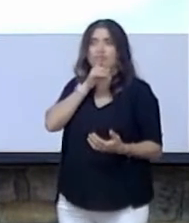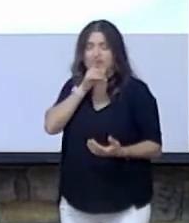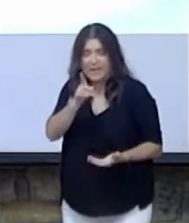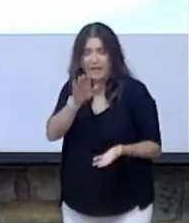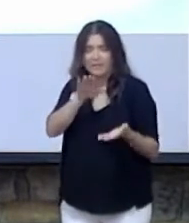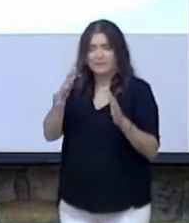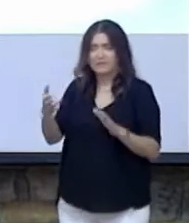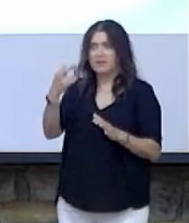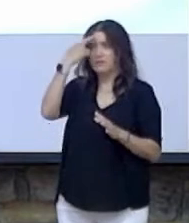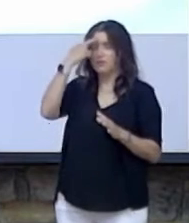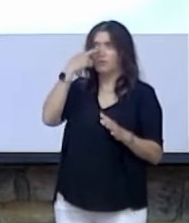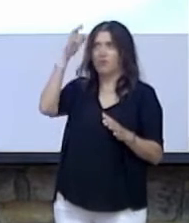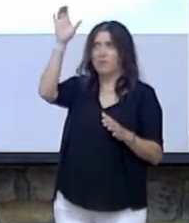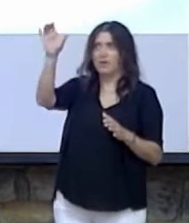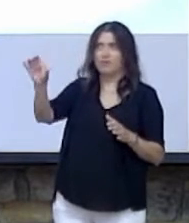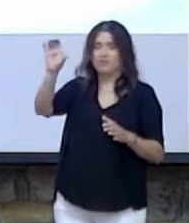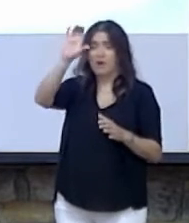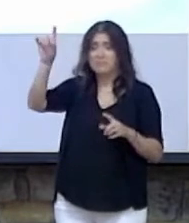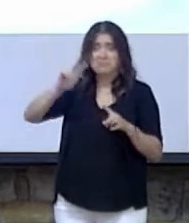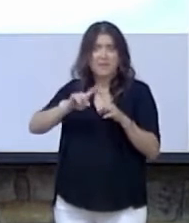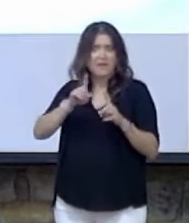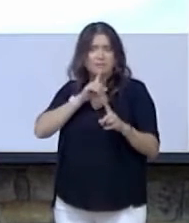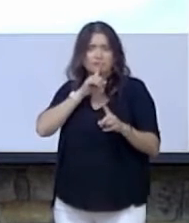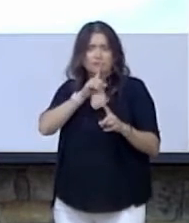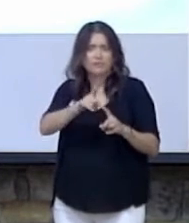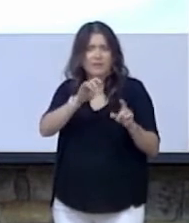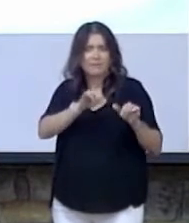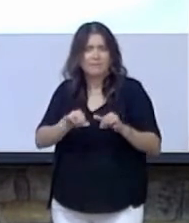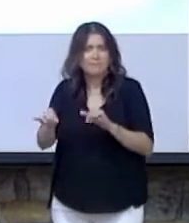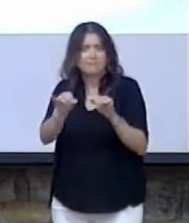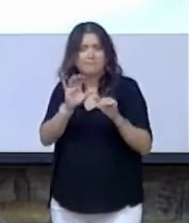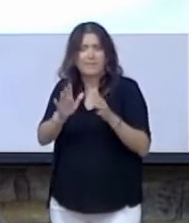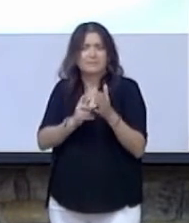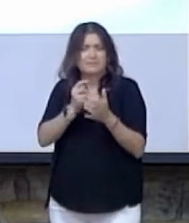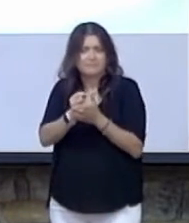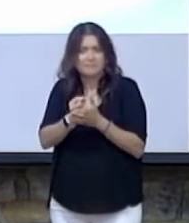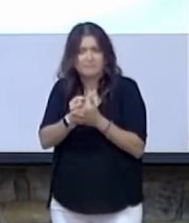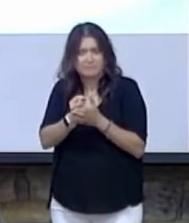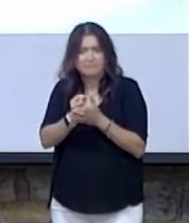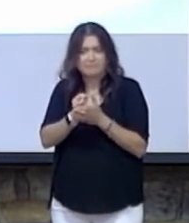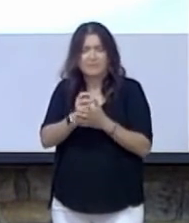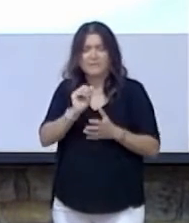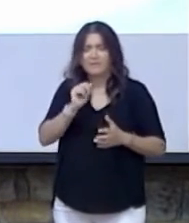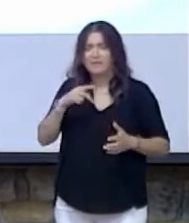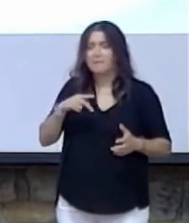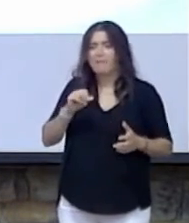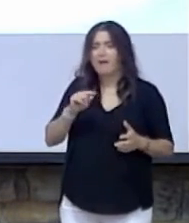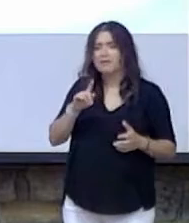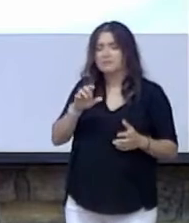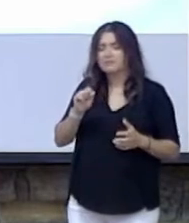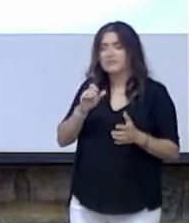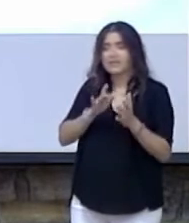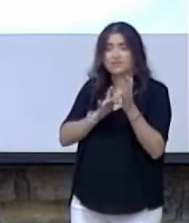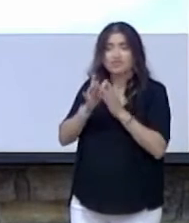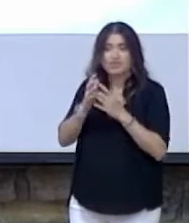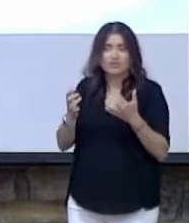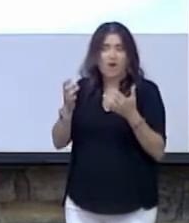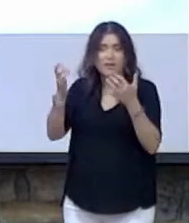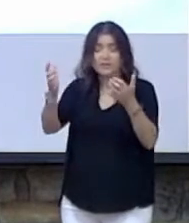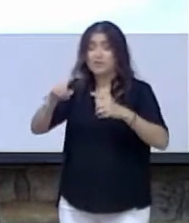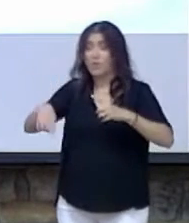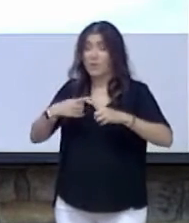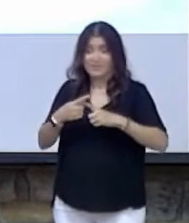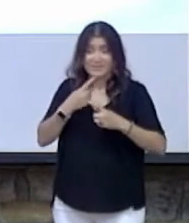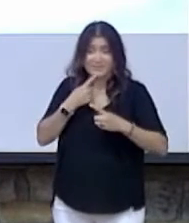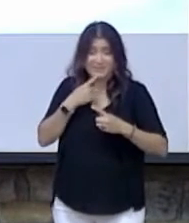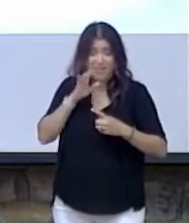cross. But that was very much a reality to the apostles and to Jesus' audience. So when he said